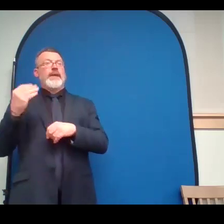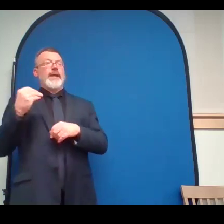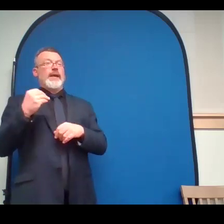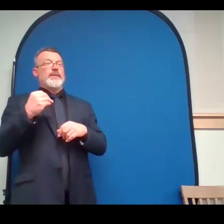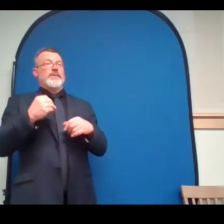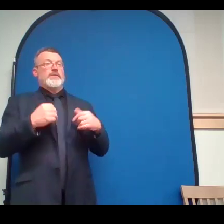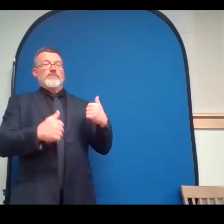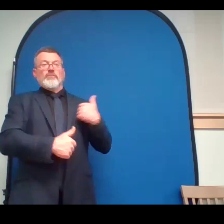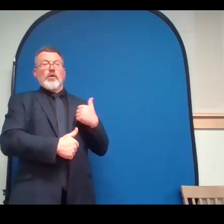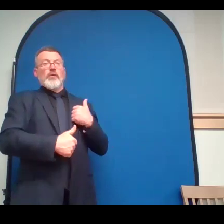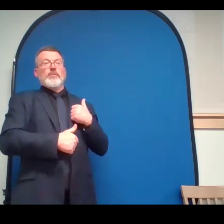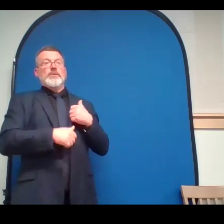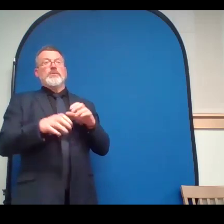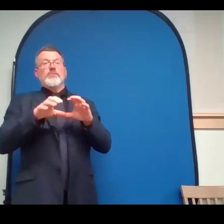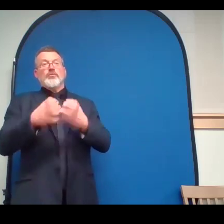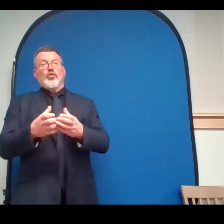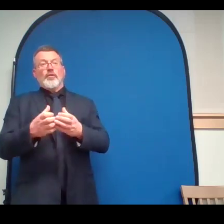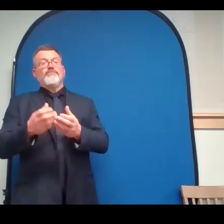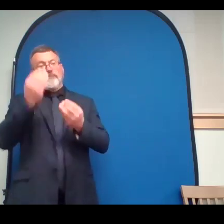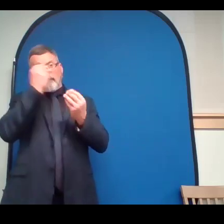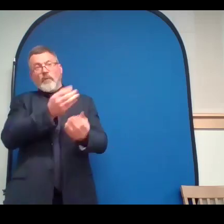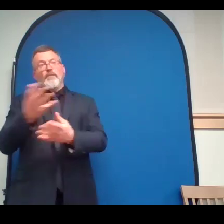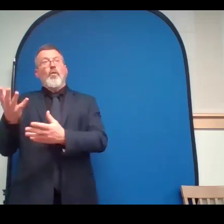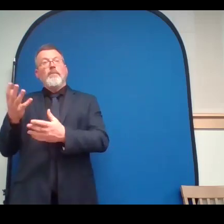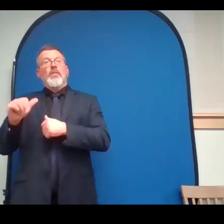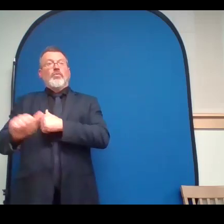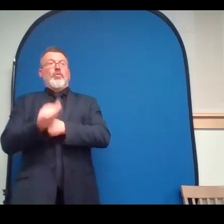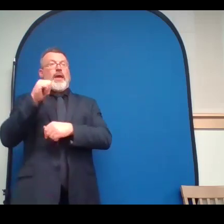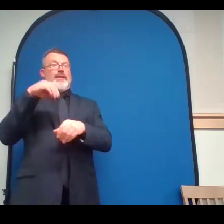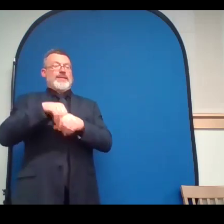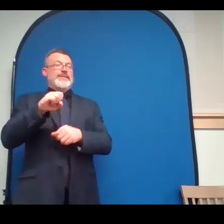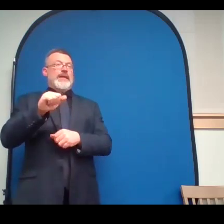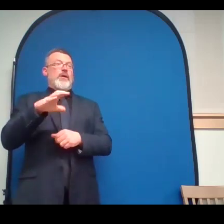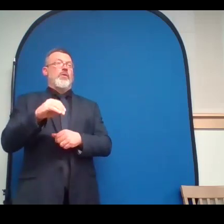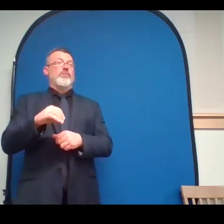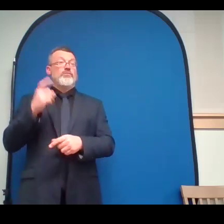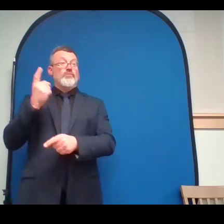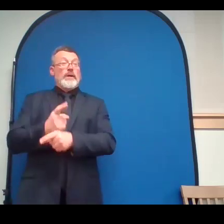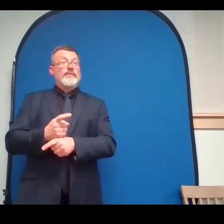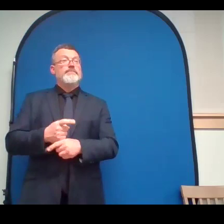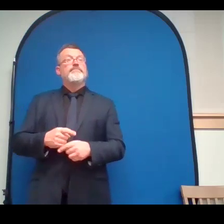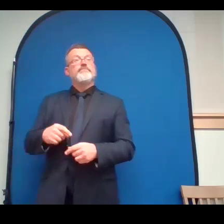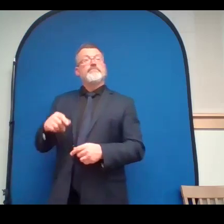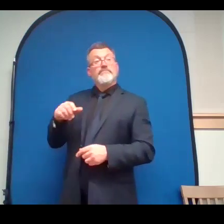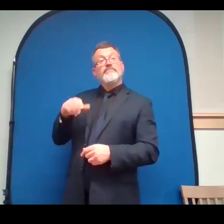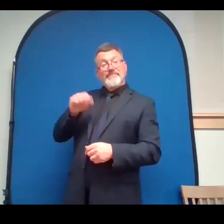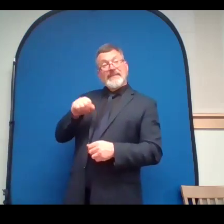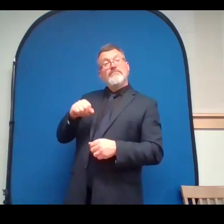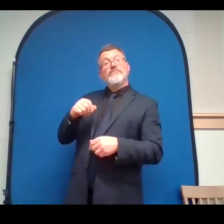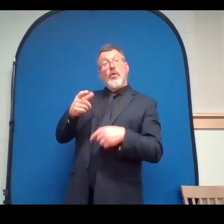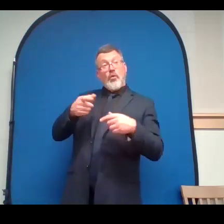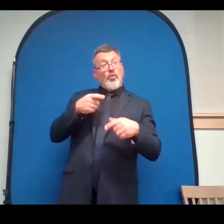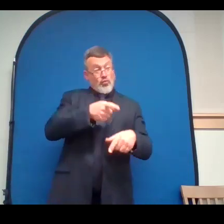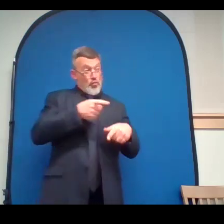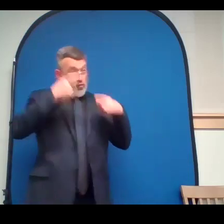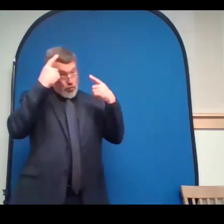to the unit in Saco, right? That's what it says, yes. And you agree that it was a threat to the unit in Saco,